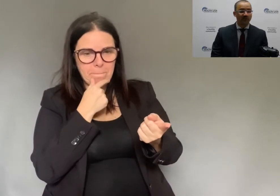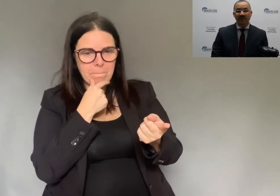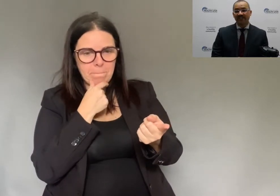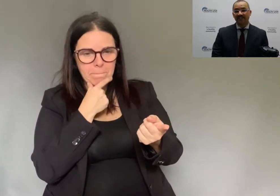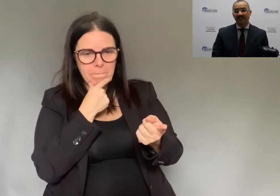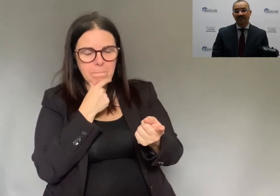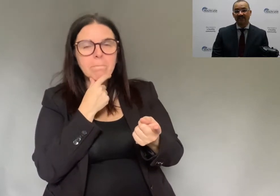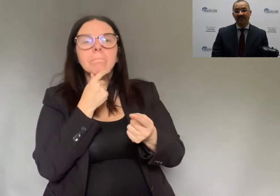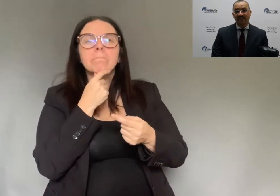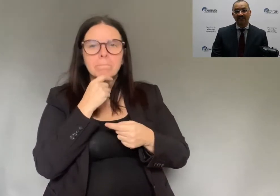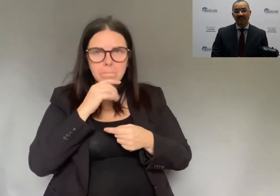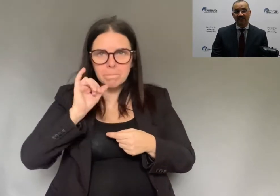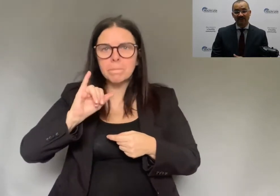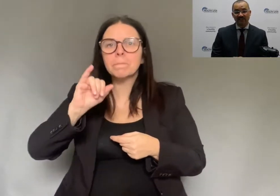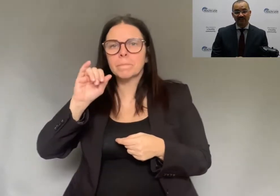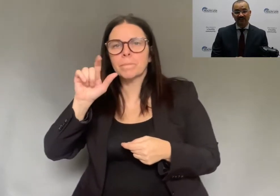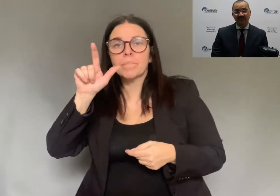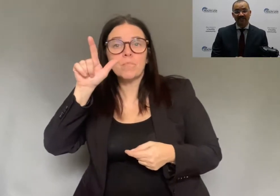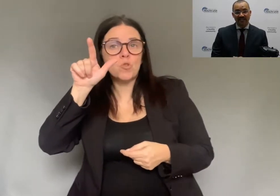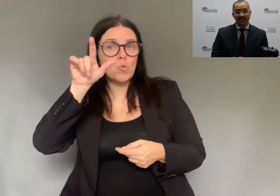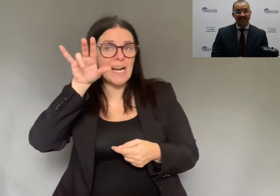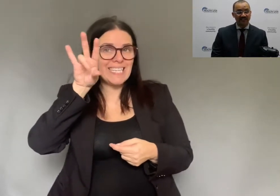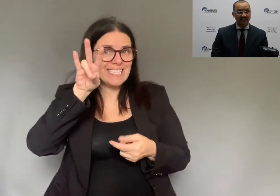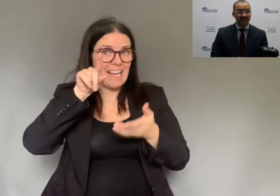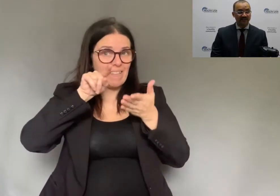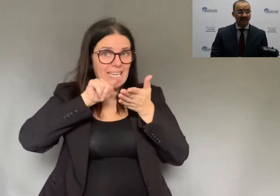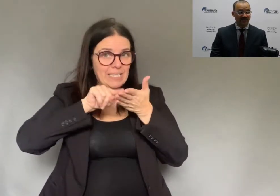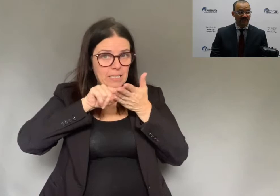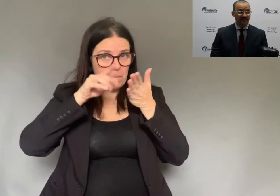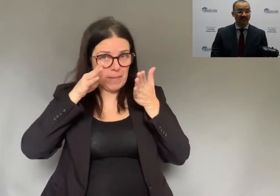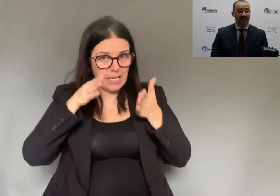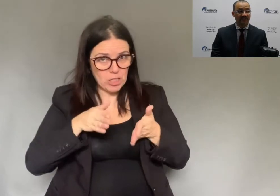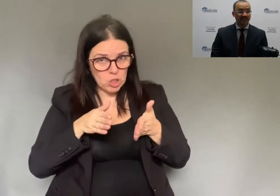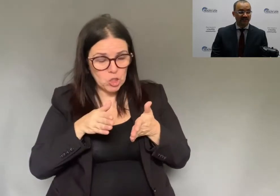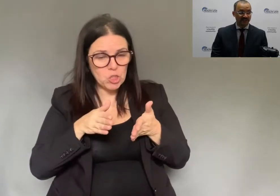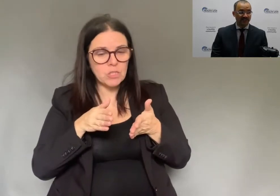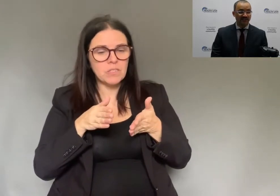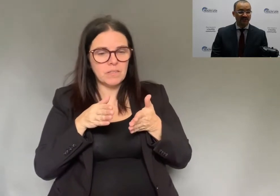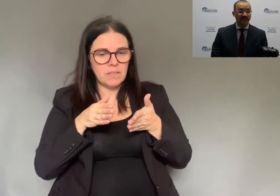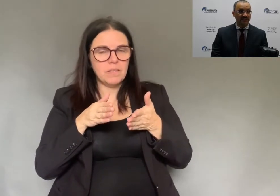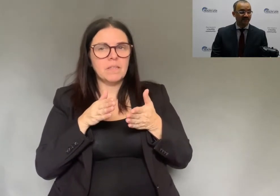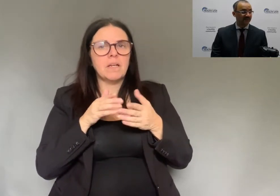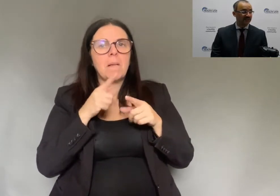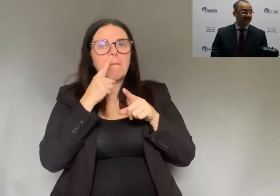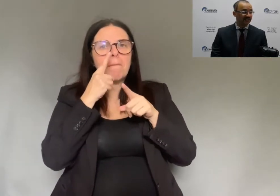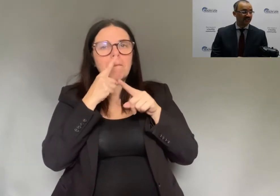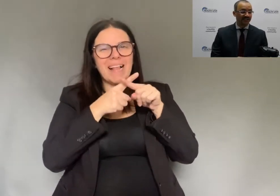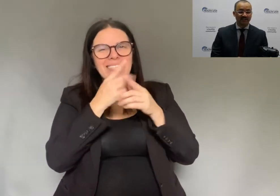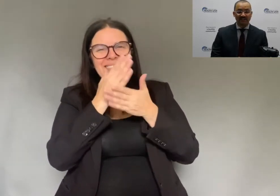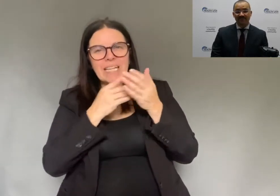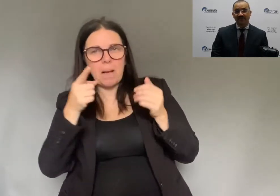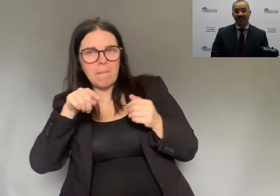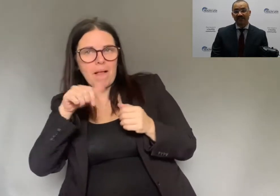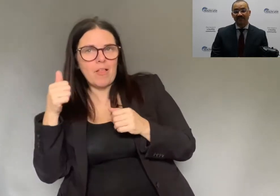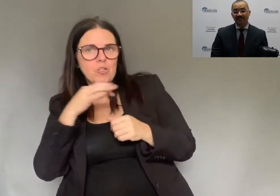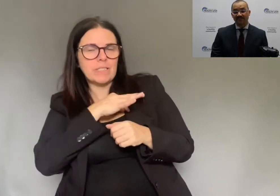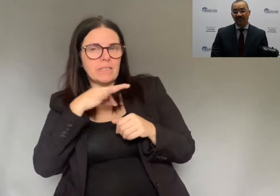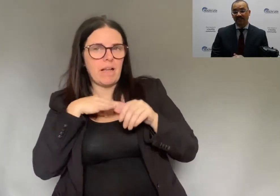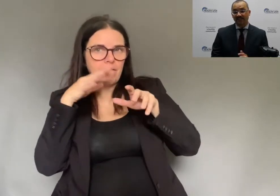The 27 inspectors and the TOs out there that are doing some of these,